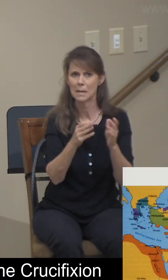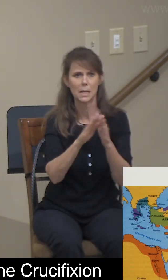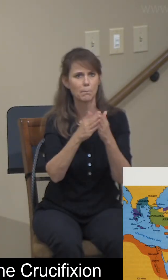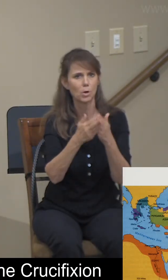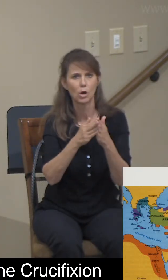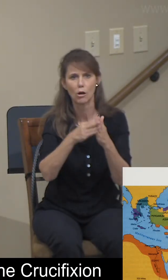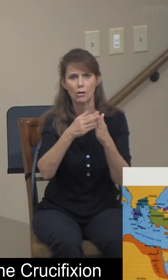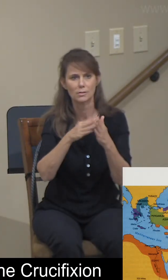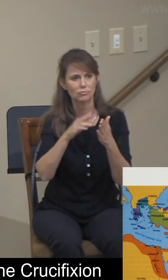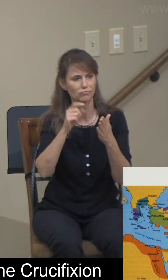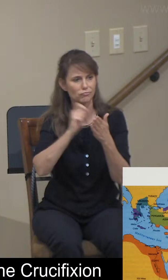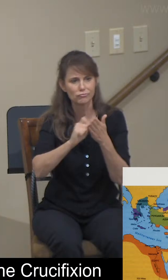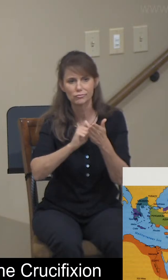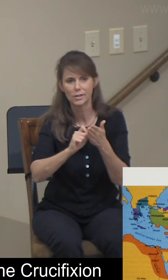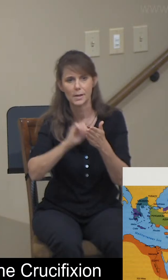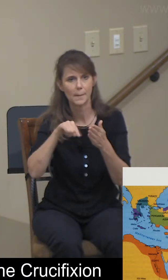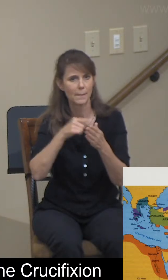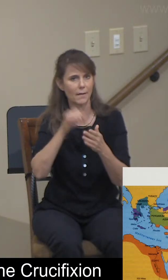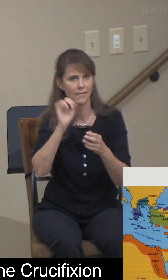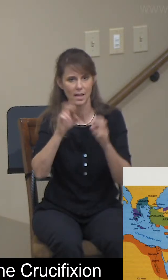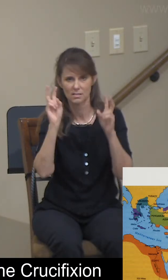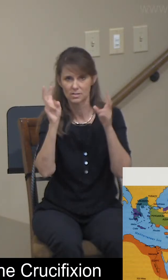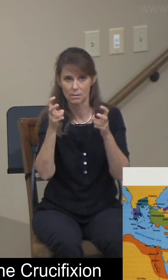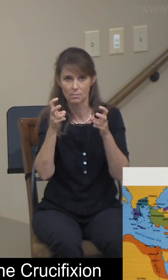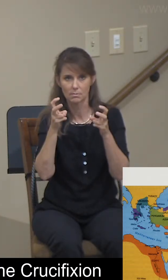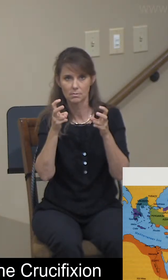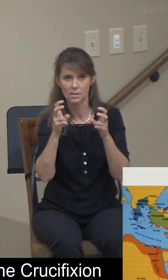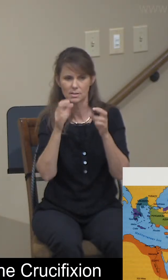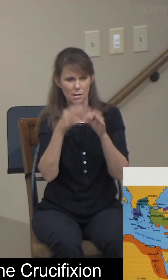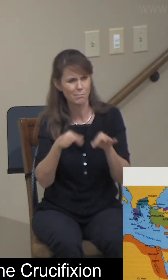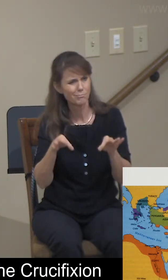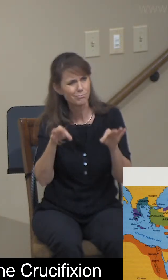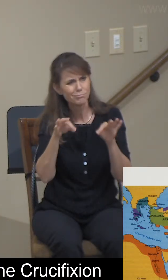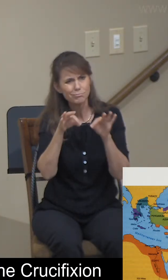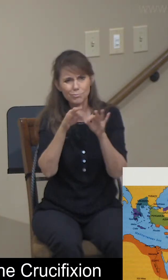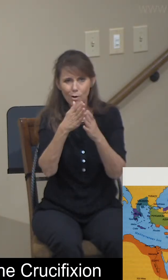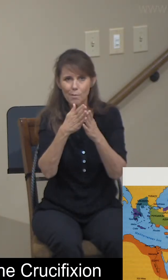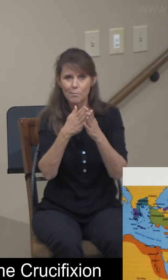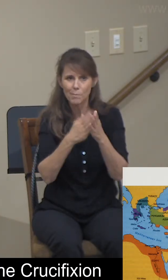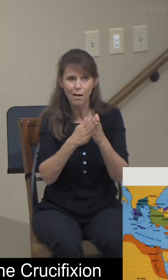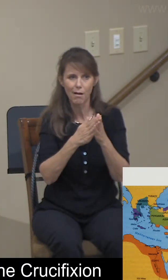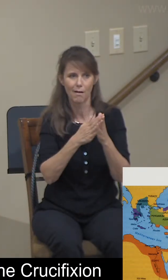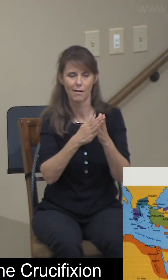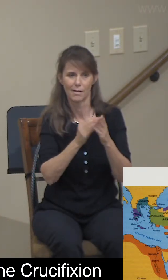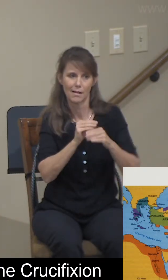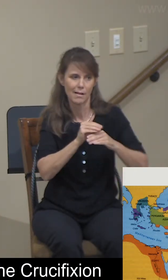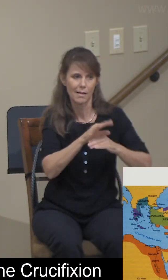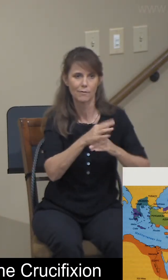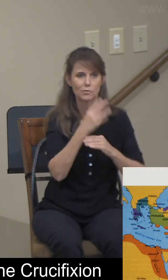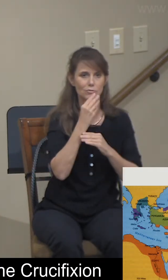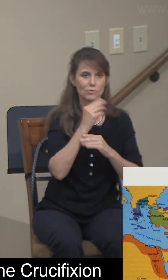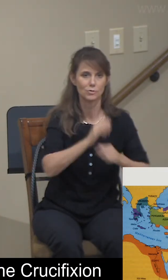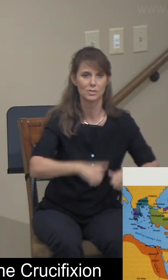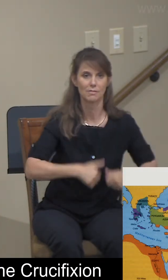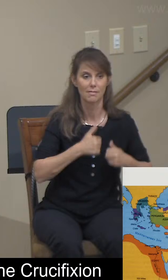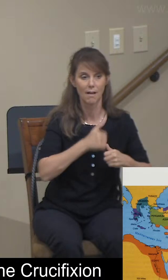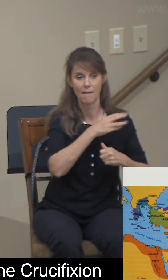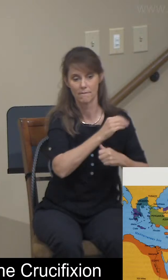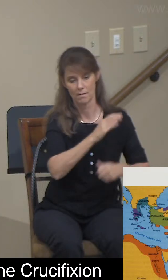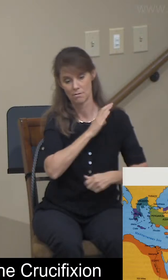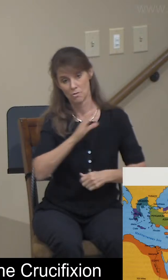subject. This is such a dominant factor in shaping Jewish life and shaping Christianity in the